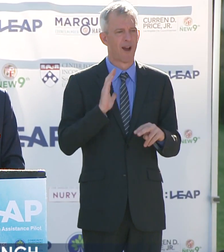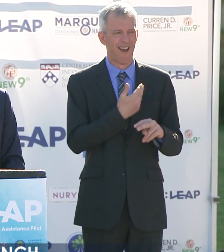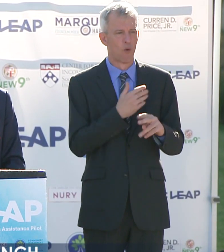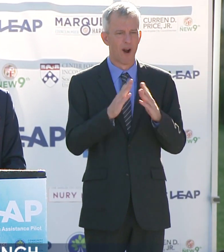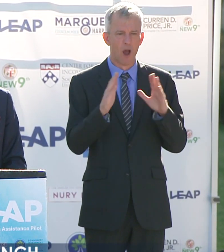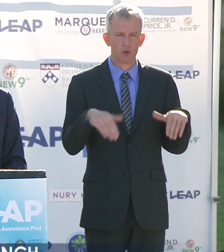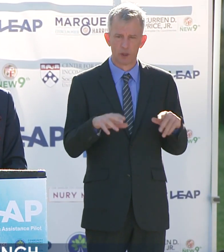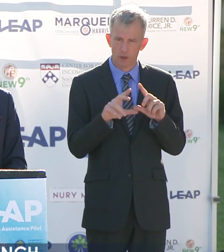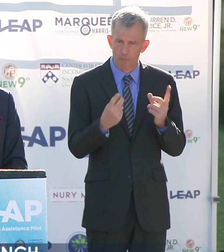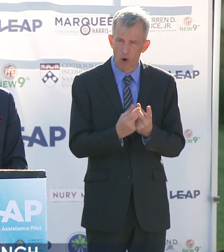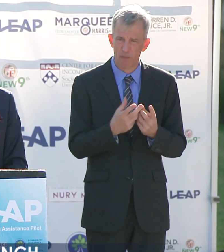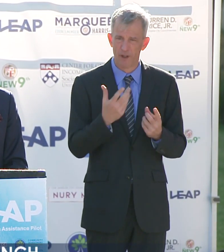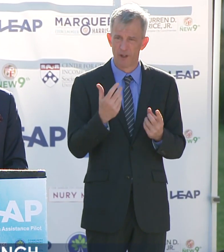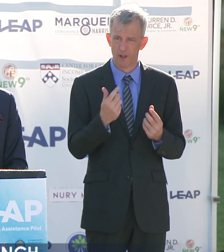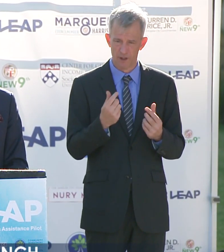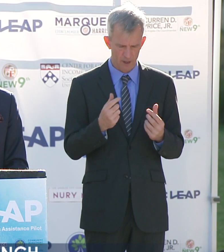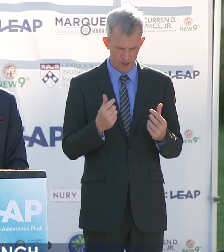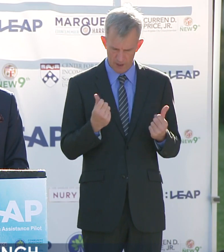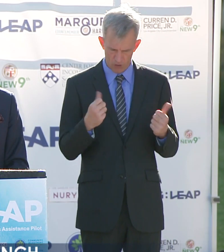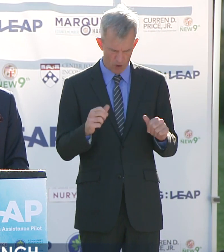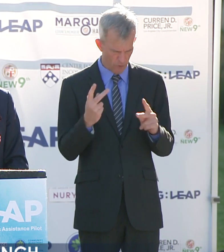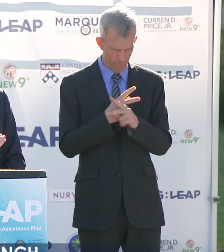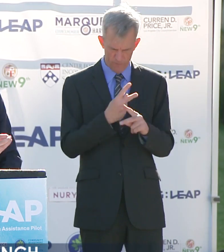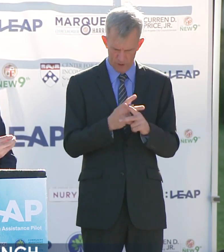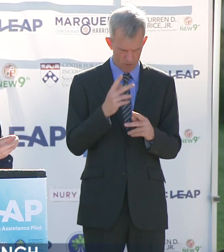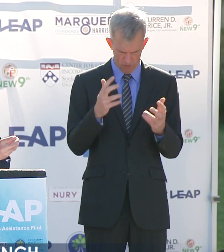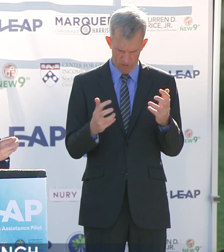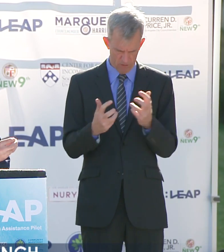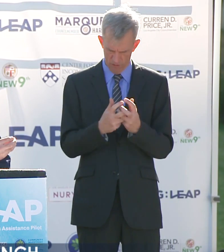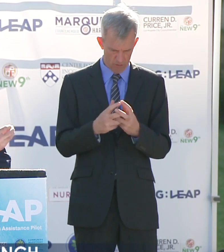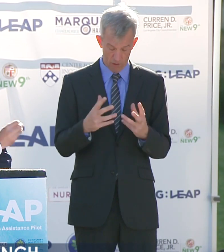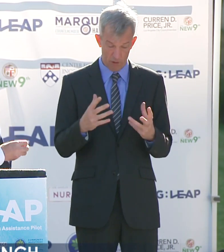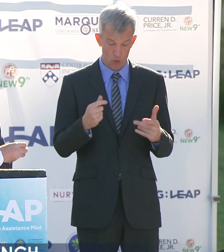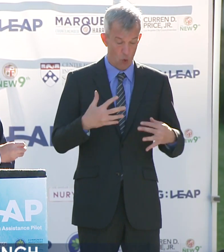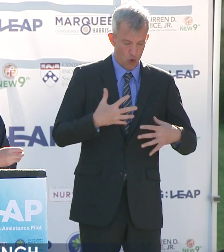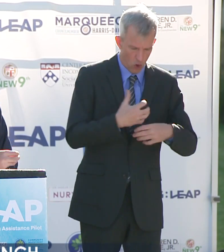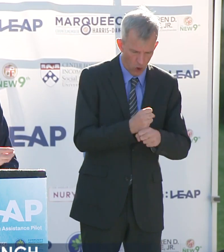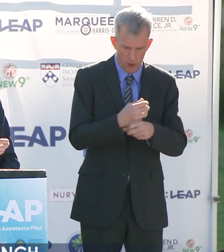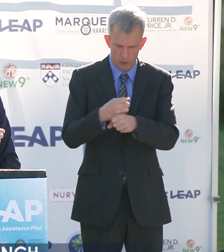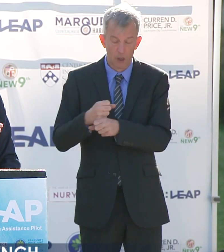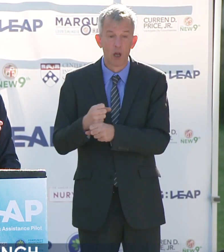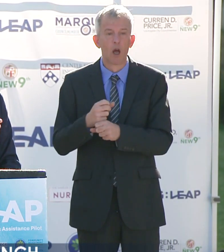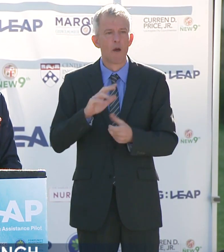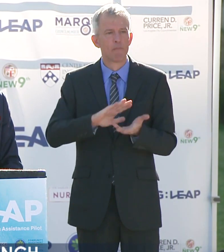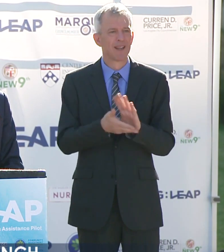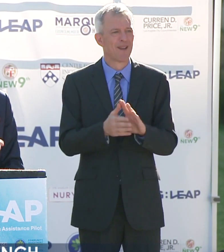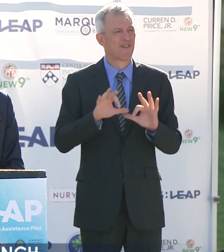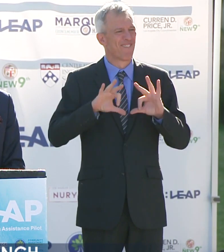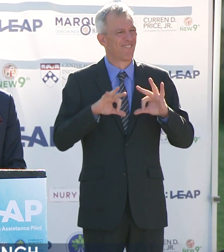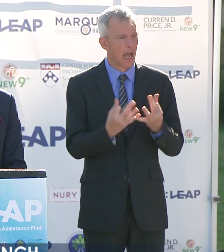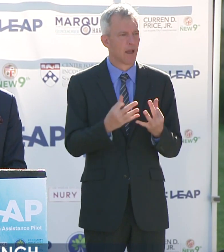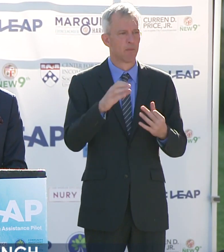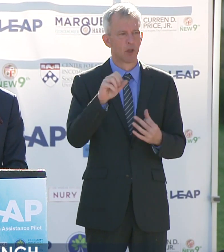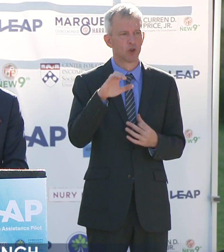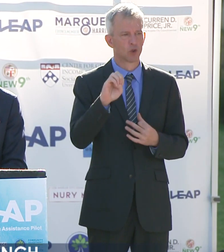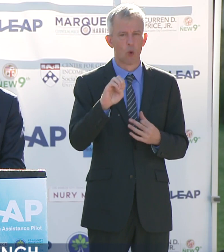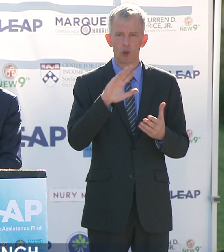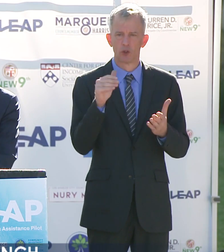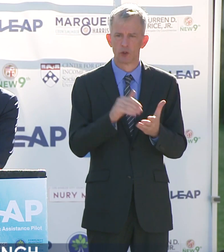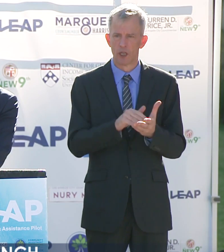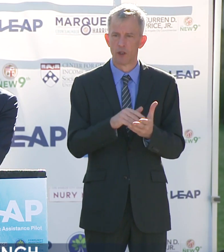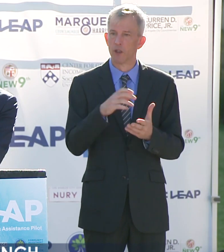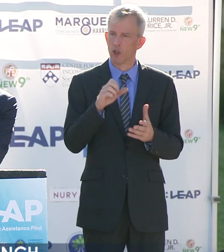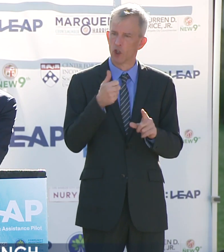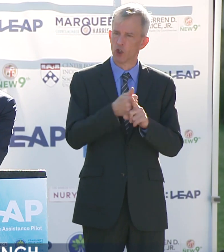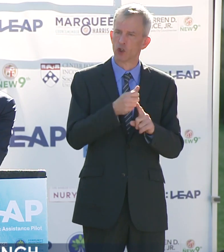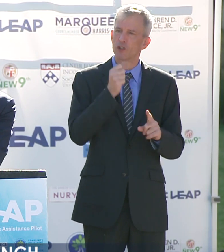try to consolidate these together. And those became the Family Source Centers. She's the mother of the Family Source Centers. She's an amazing policymaker, a great